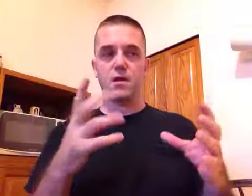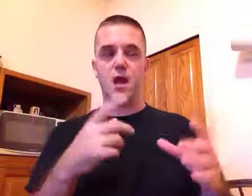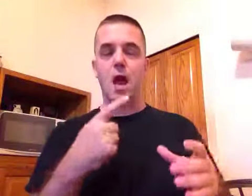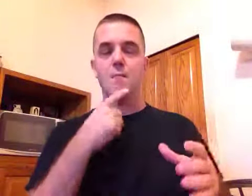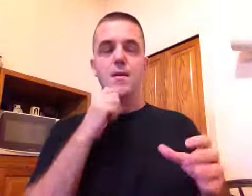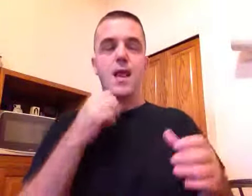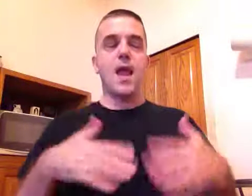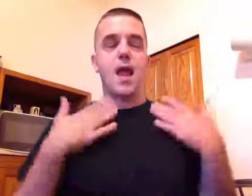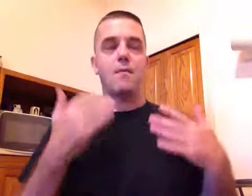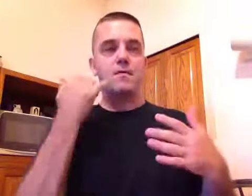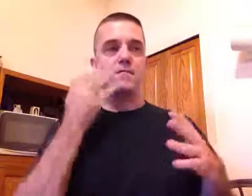$3,000 if it goes through.